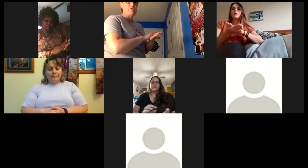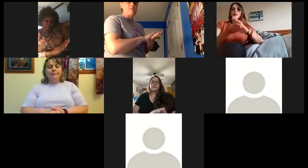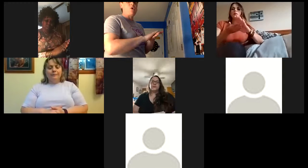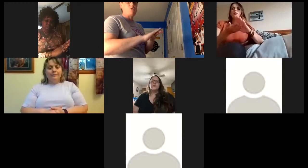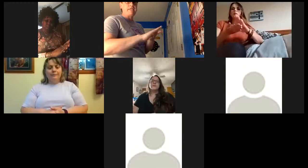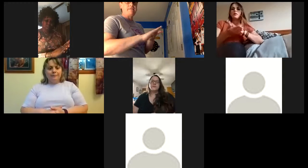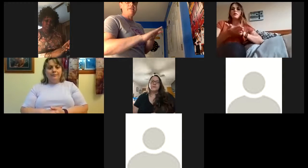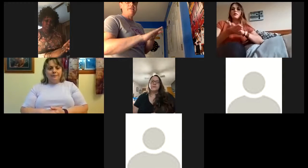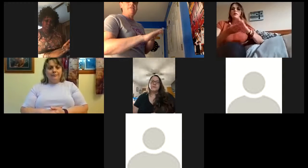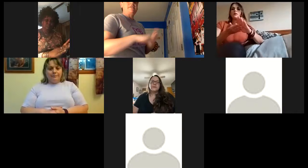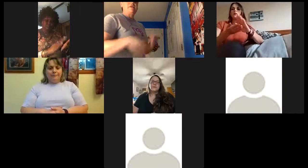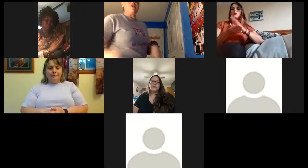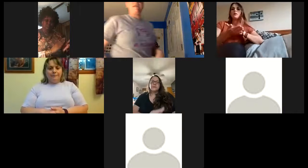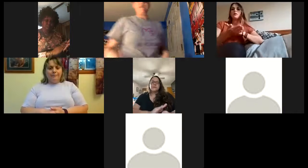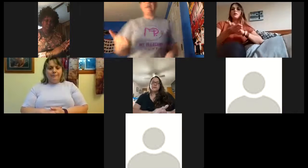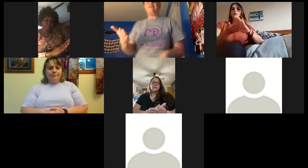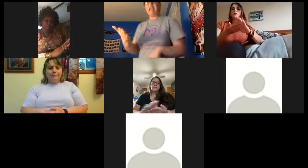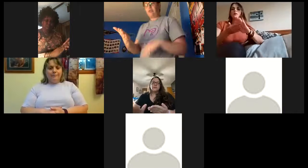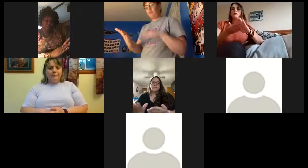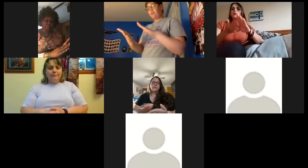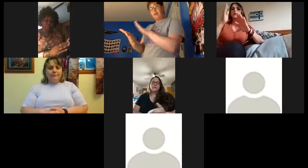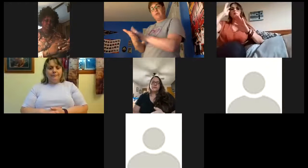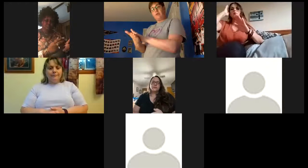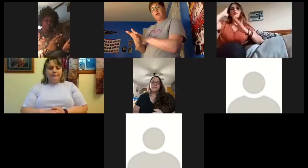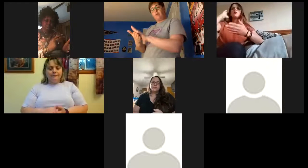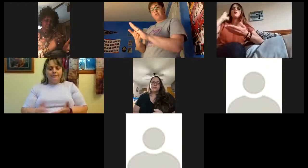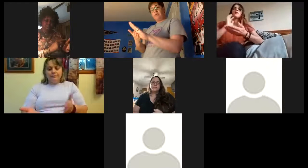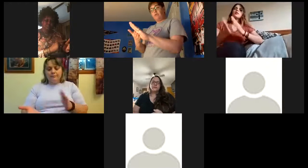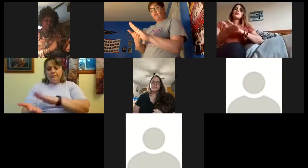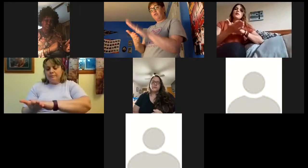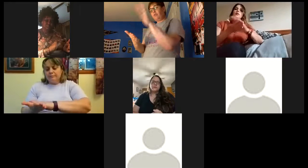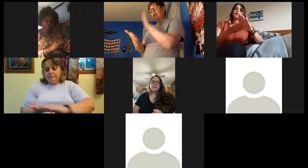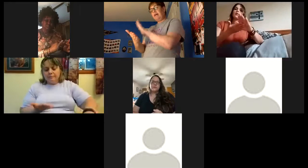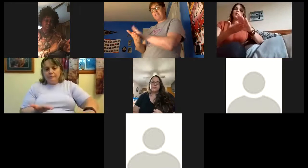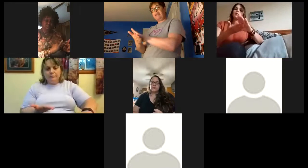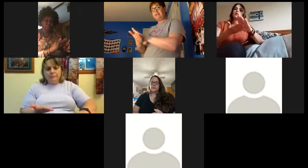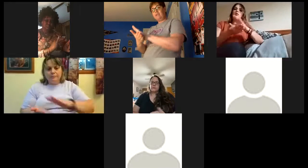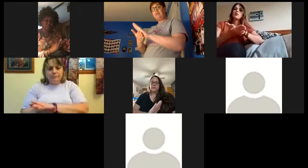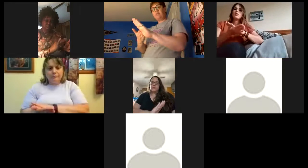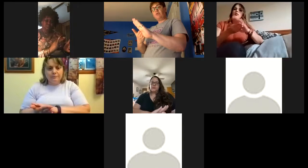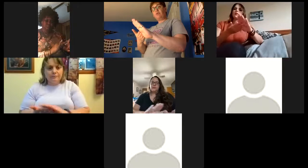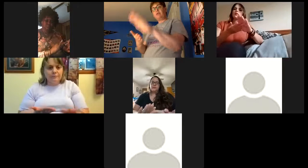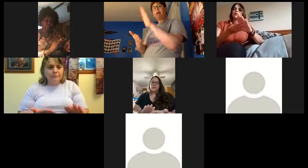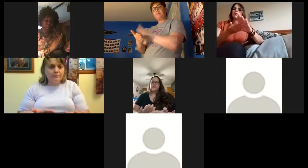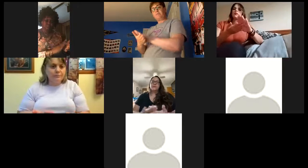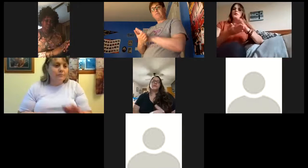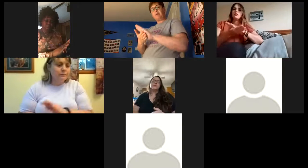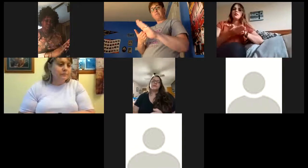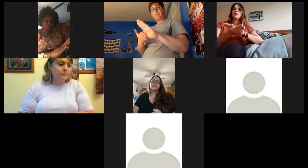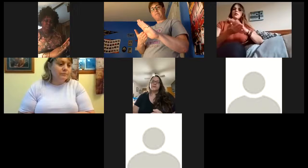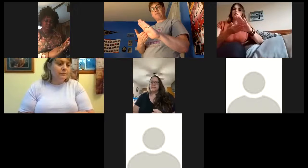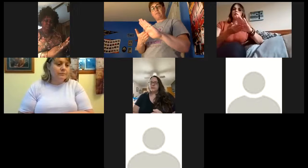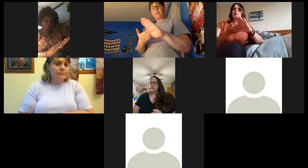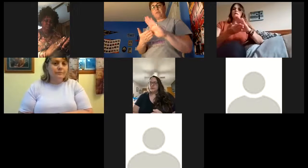week when we did holy. So, and then left-handers, the left hand is doing the motion. Yep,